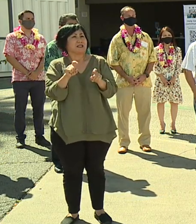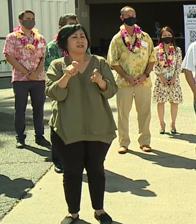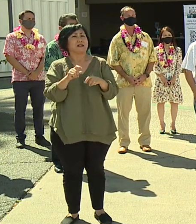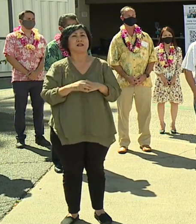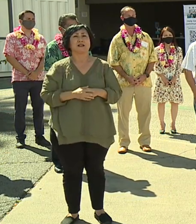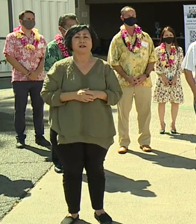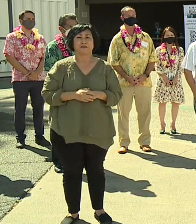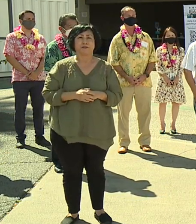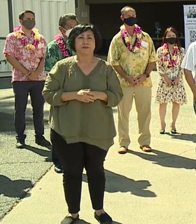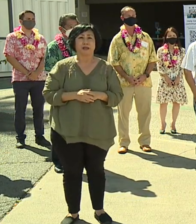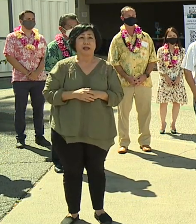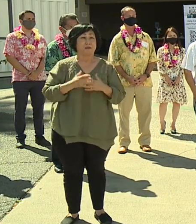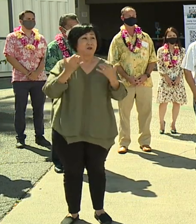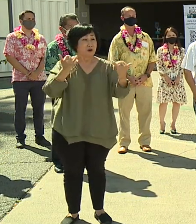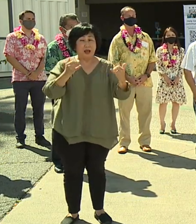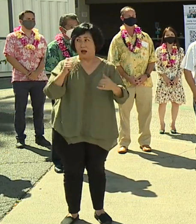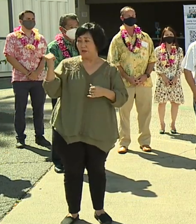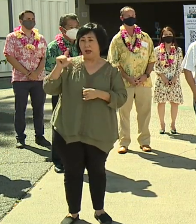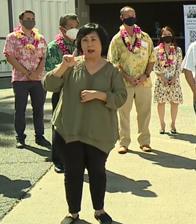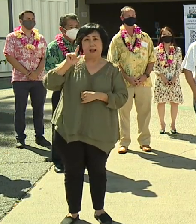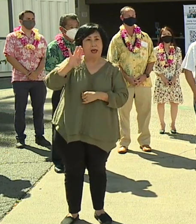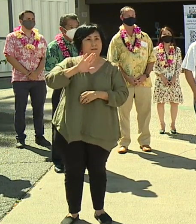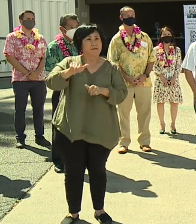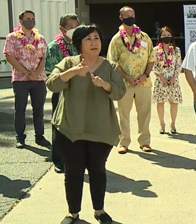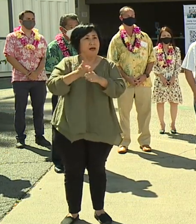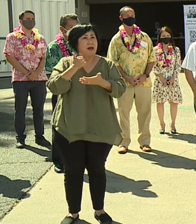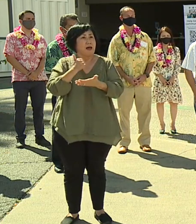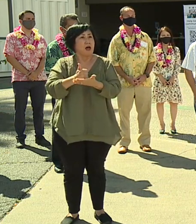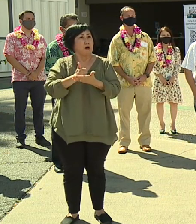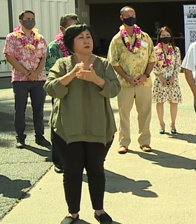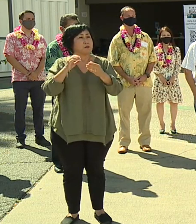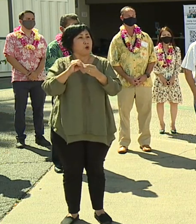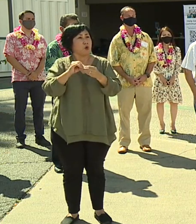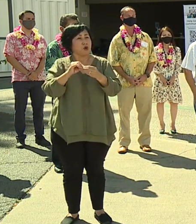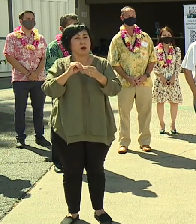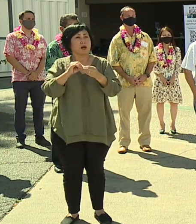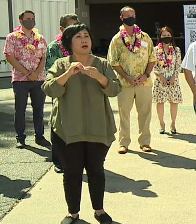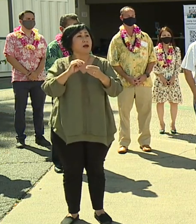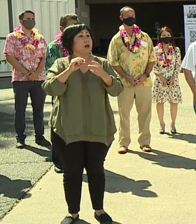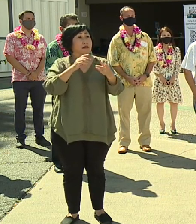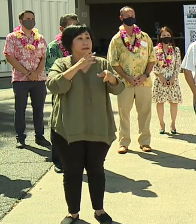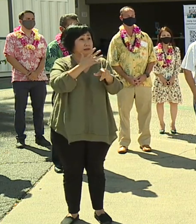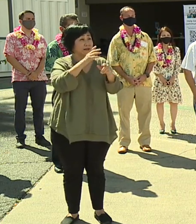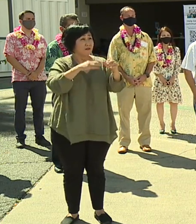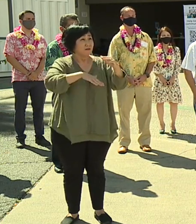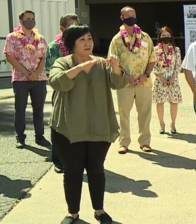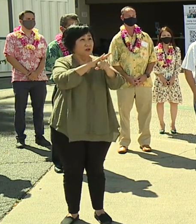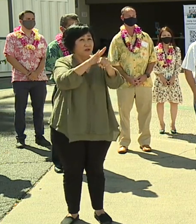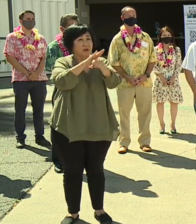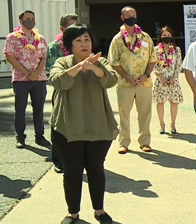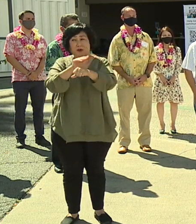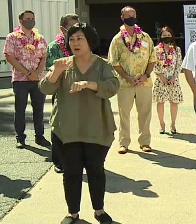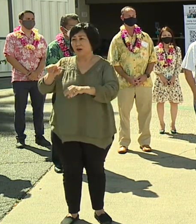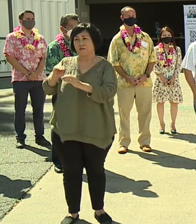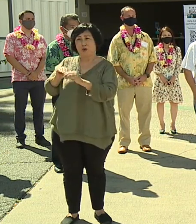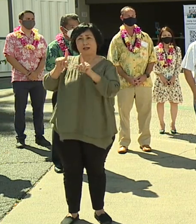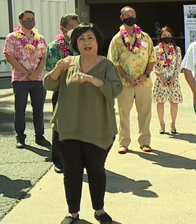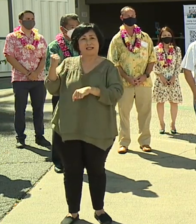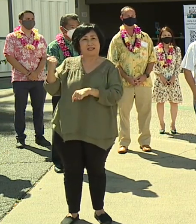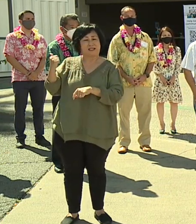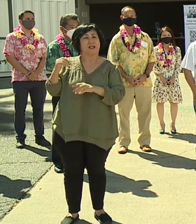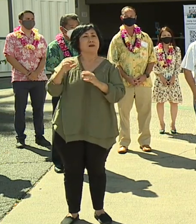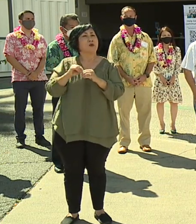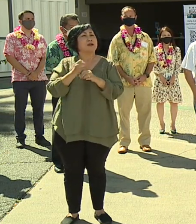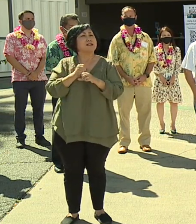that, this lab steps in. It helps providing that additional capacity to get more people tested, to keep us